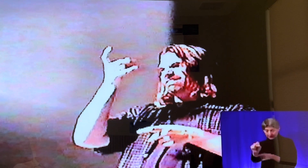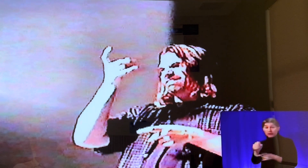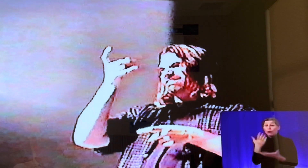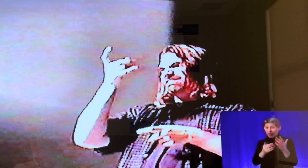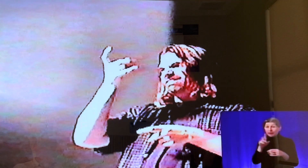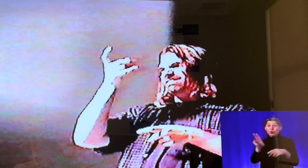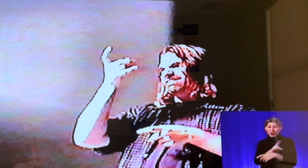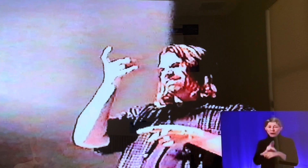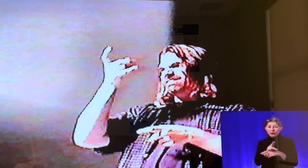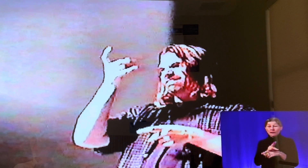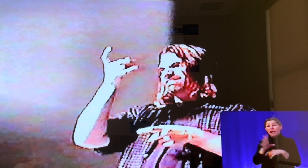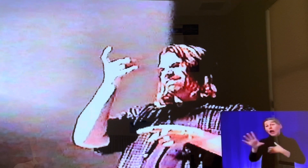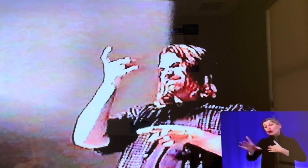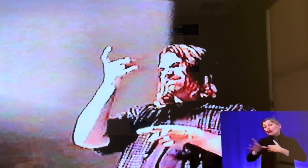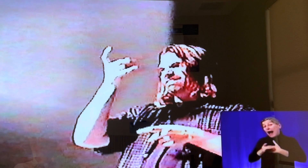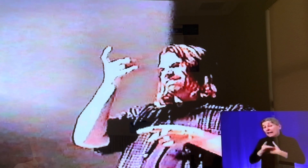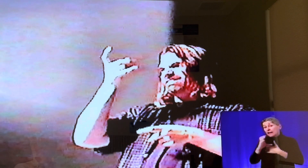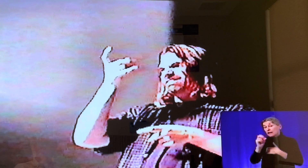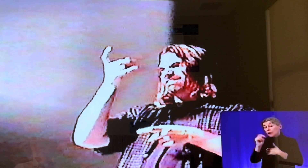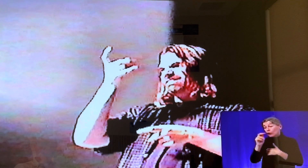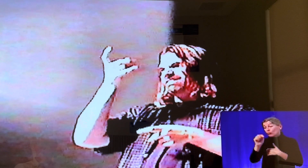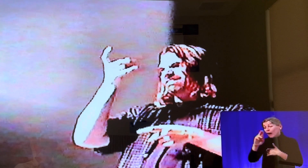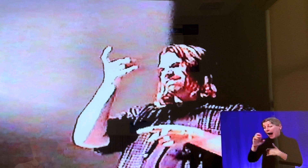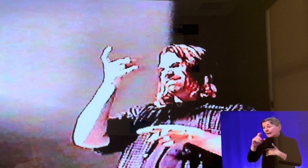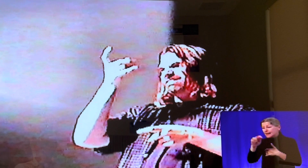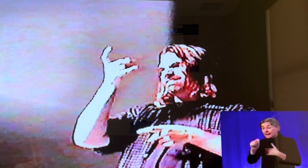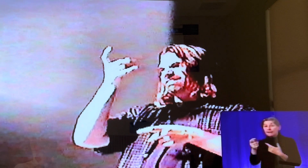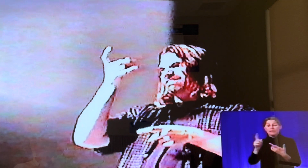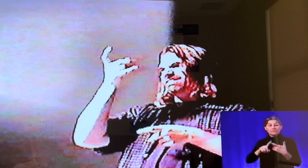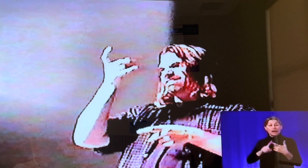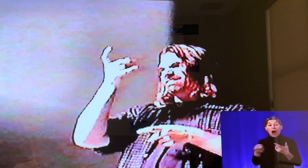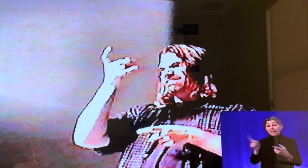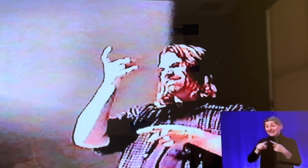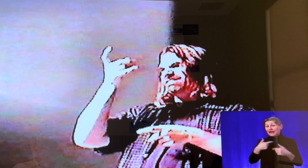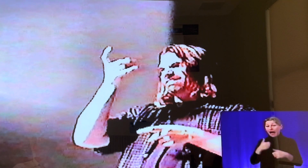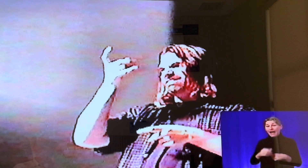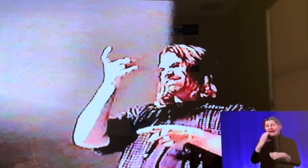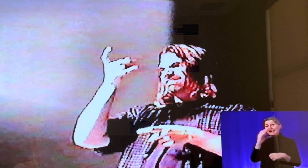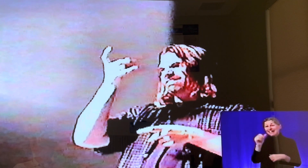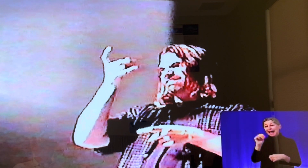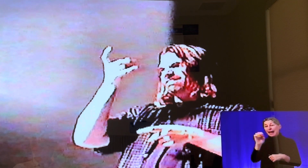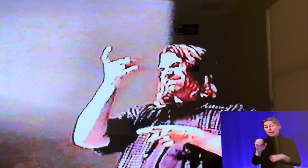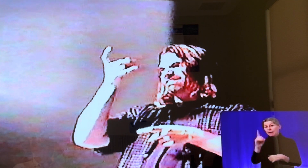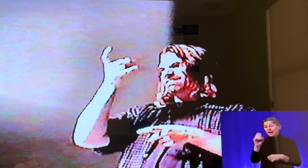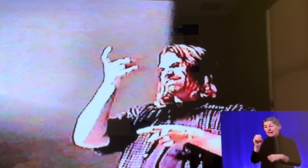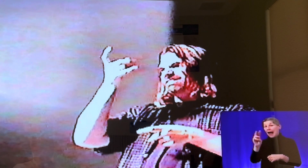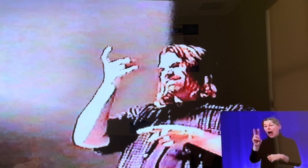word contracted or until I came down with. So you want to have those things in your bag ready to